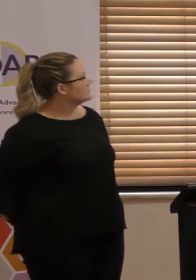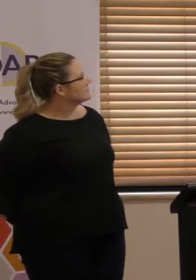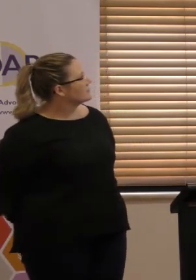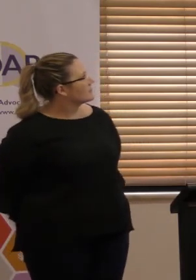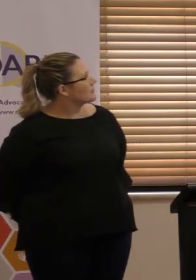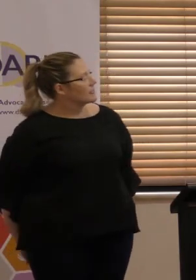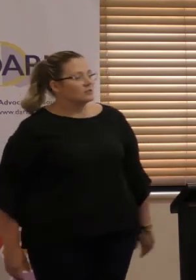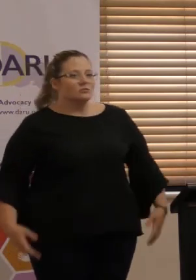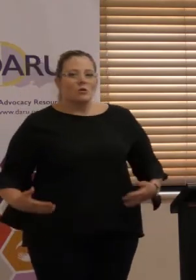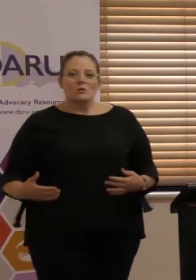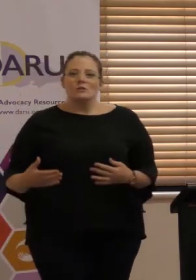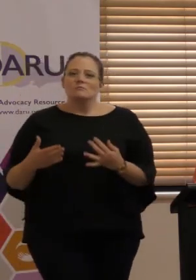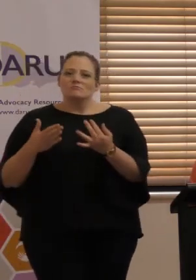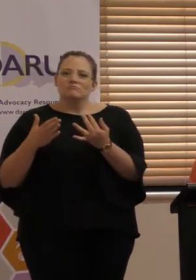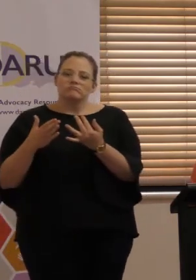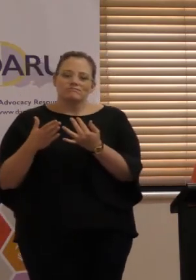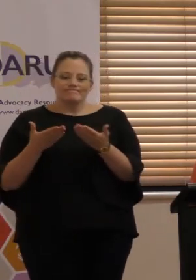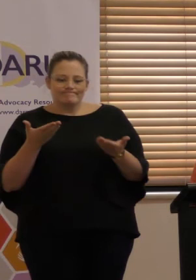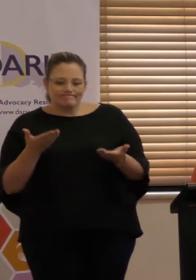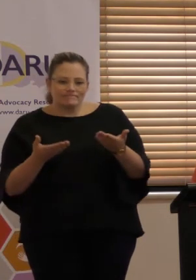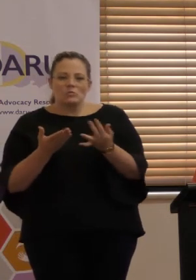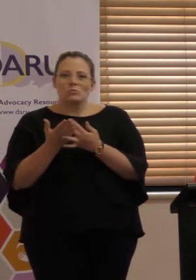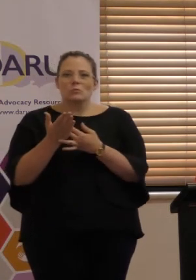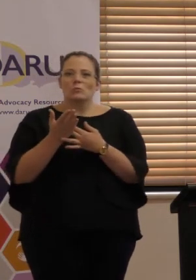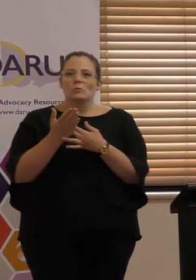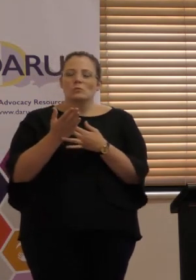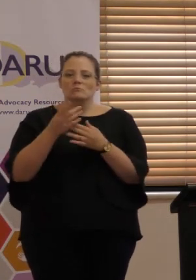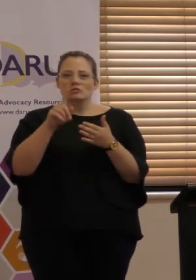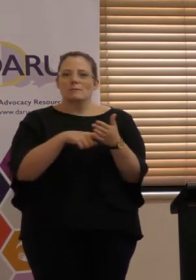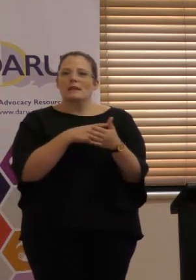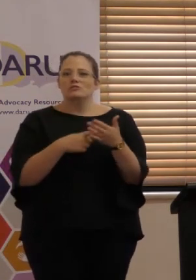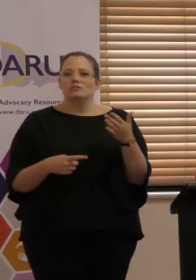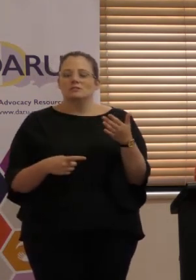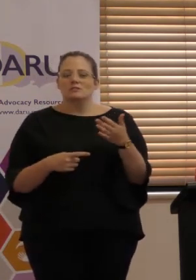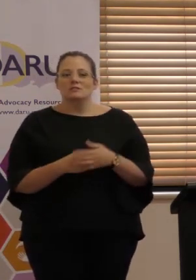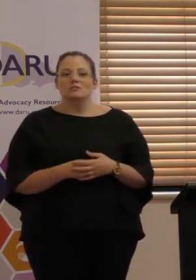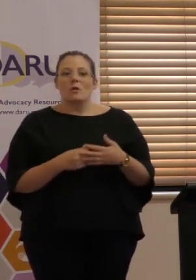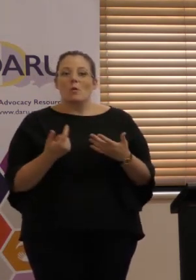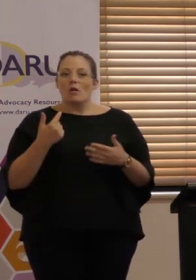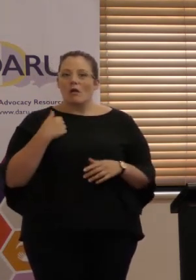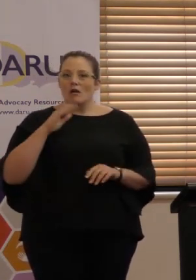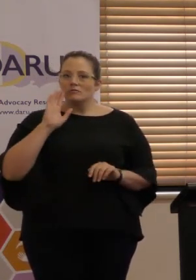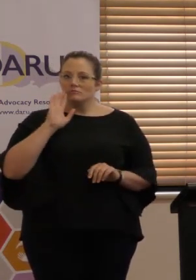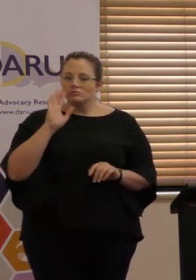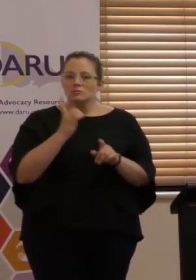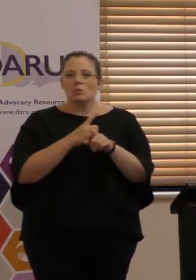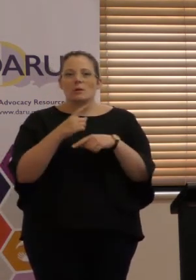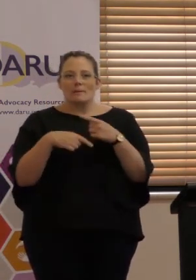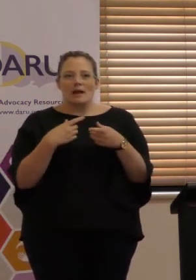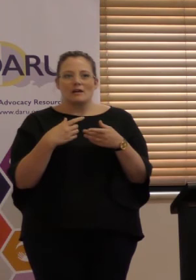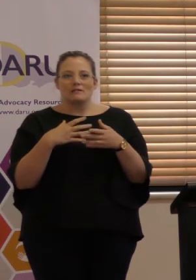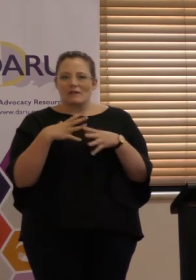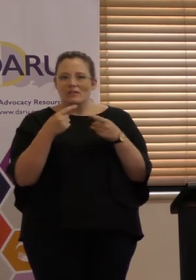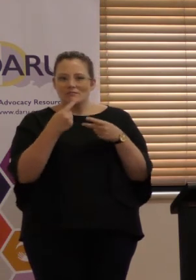Navigating discrimination. So all of the things I've talked about so far today are in some way a form